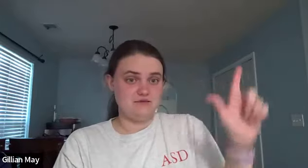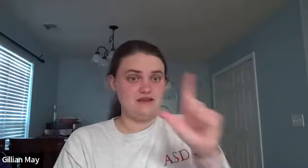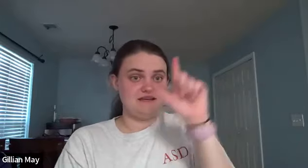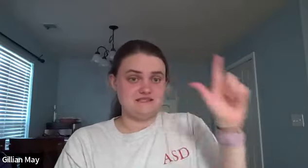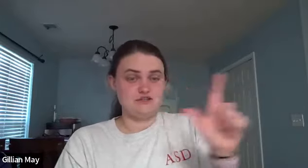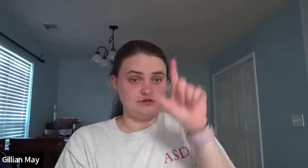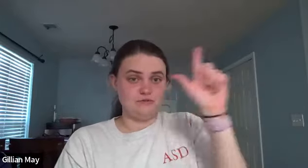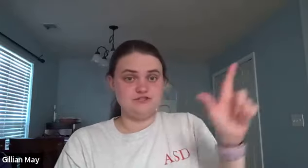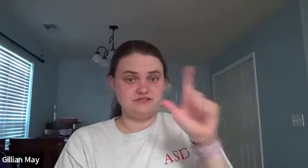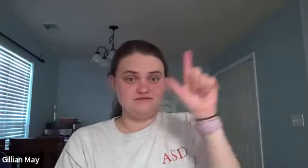library, is a circle motion.